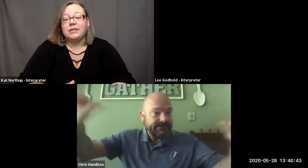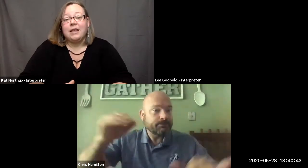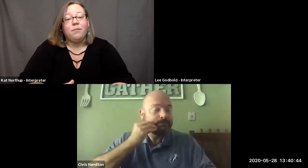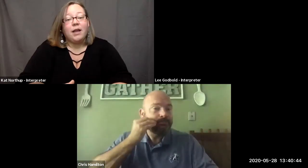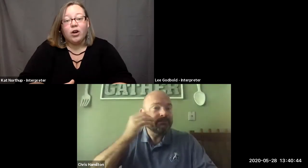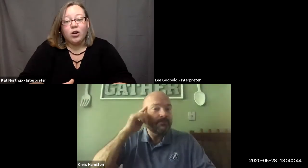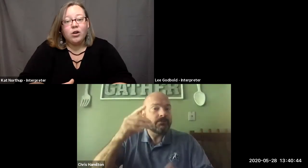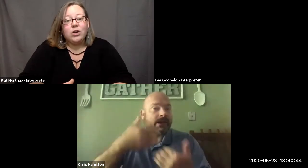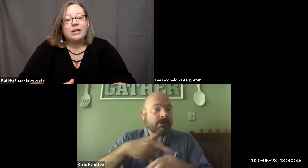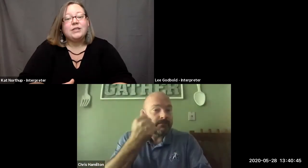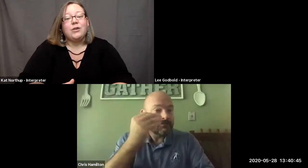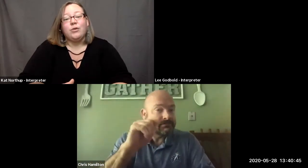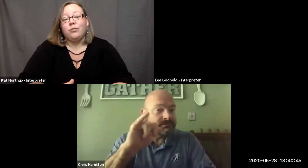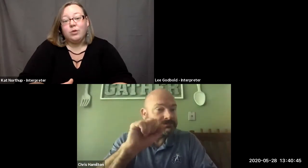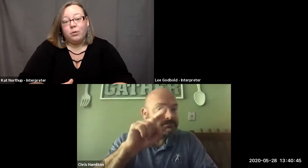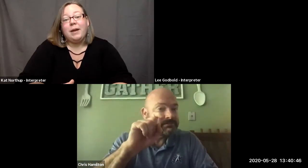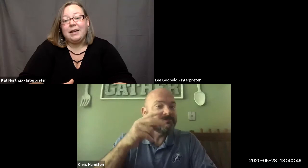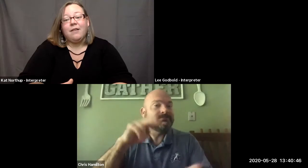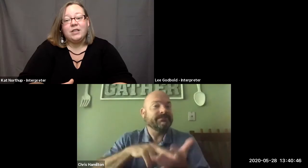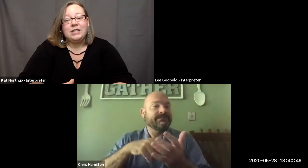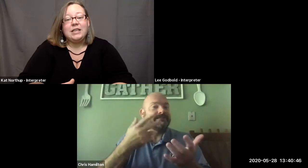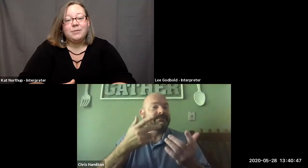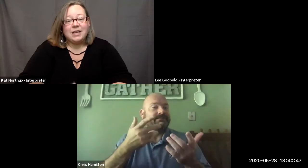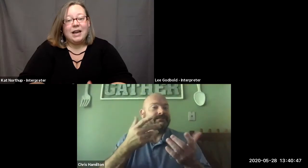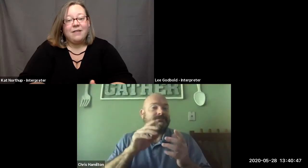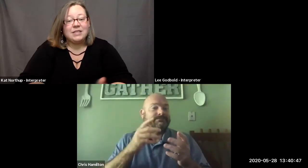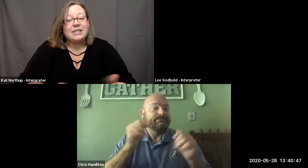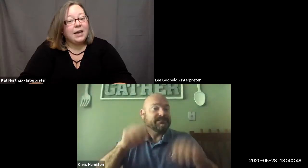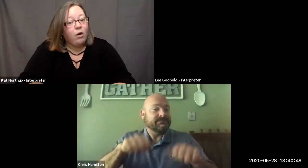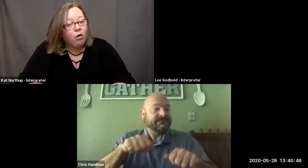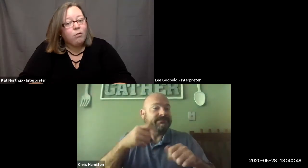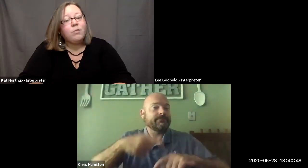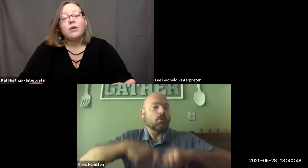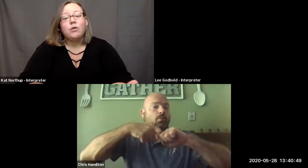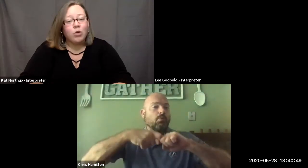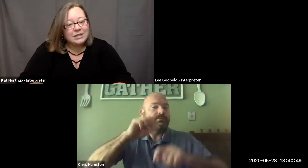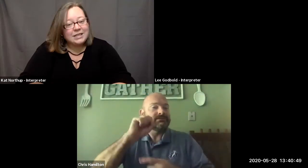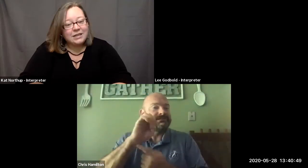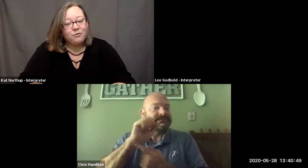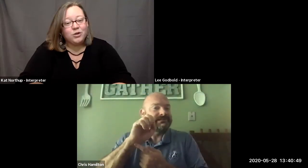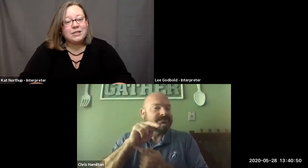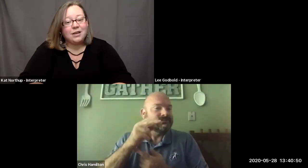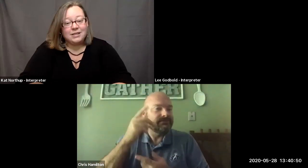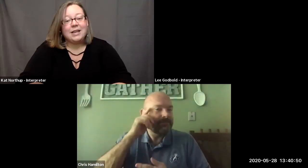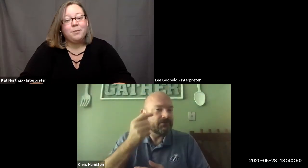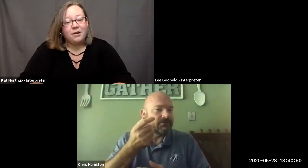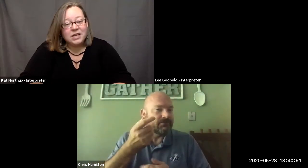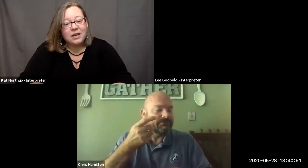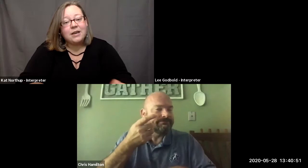that player. And so the remaining of the team is going to have to stay home, quarantine for a set amount of time,